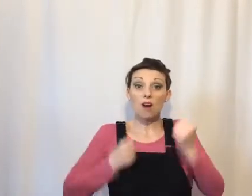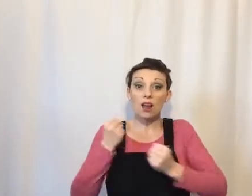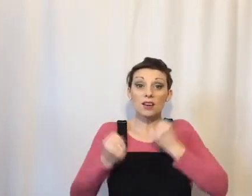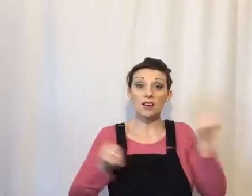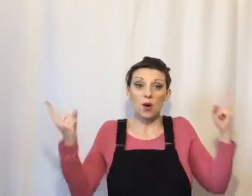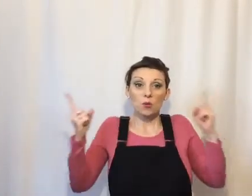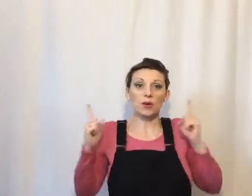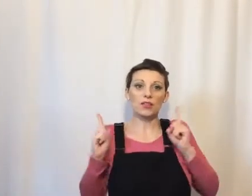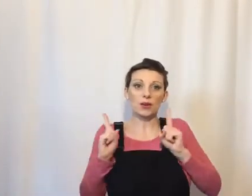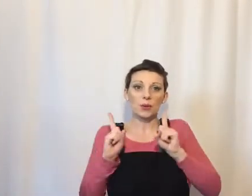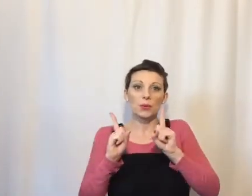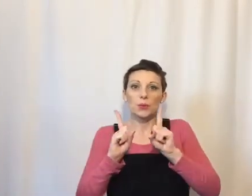Run.